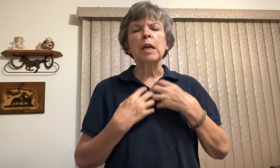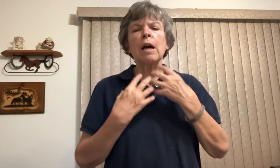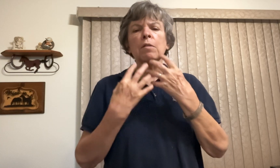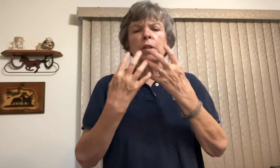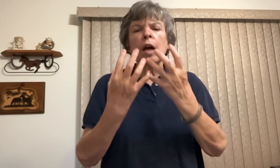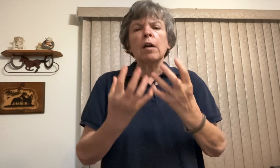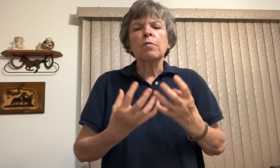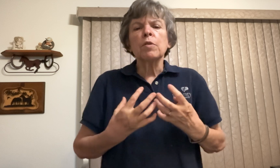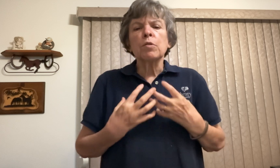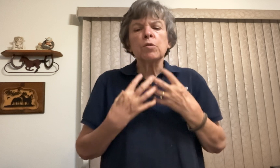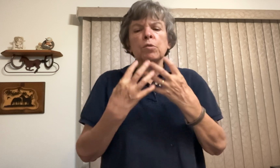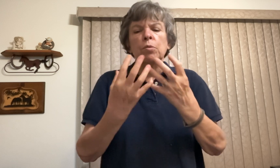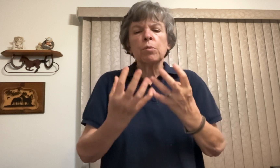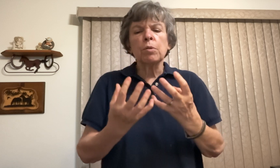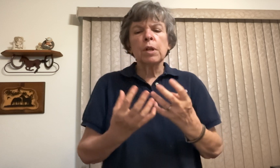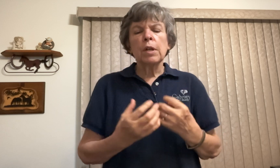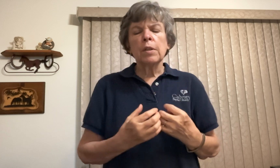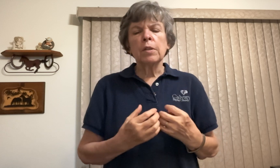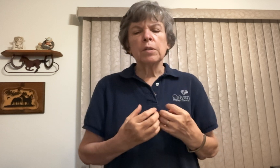out of your soul, this